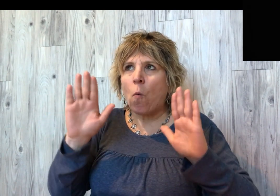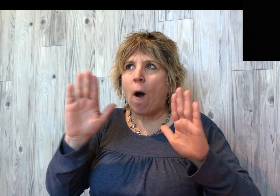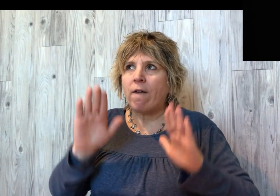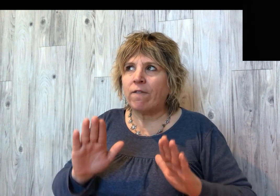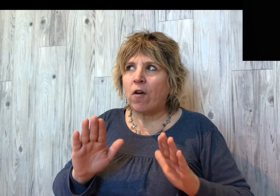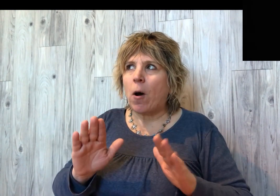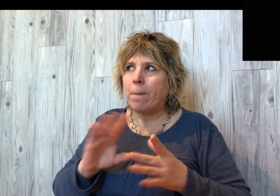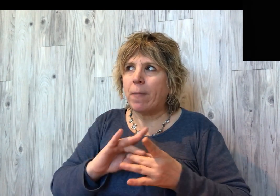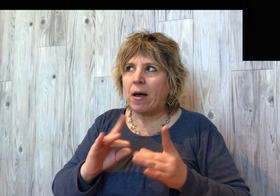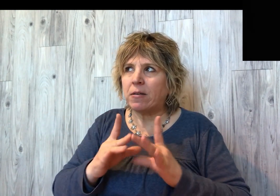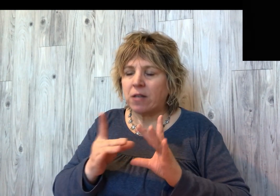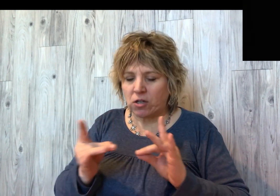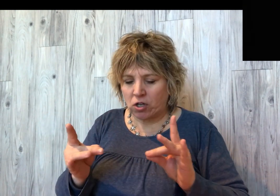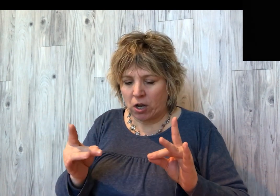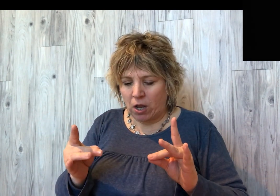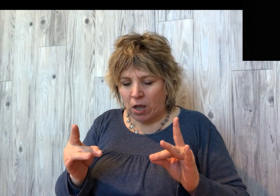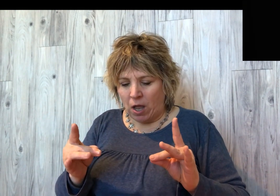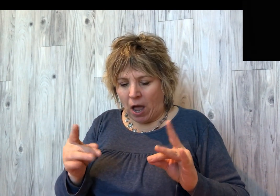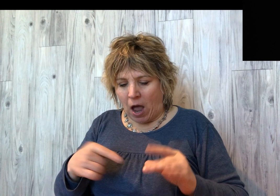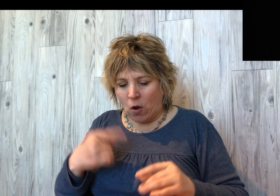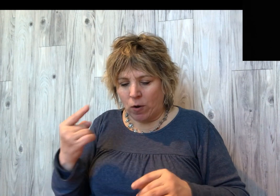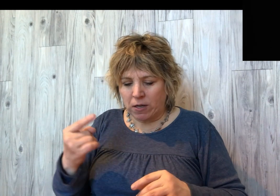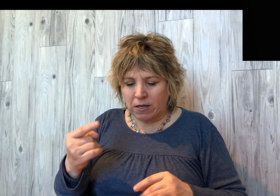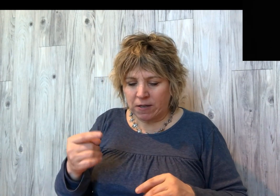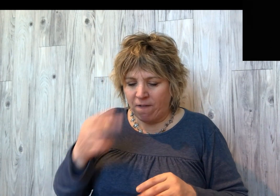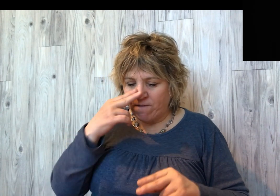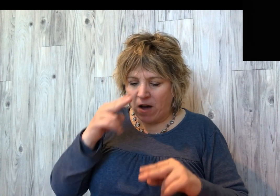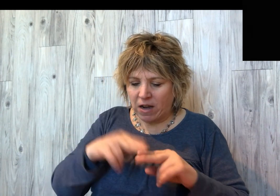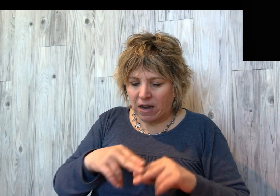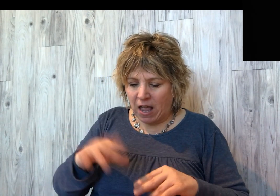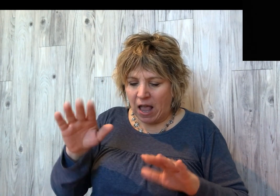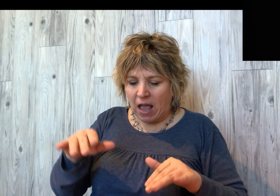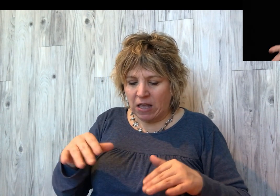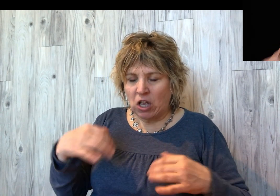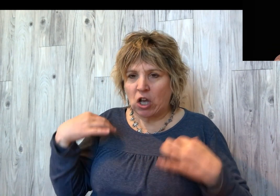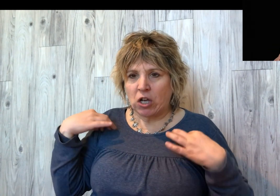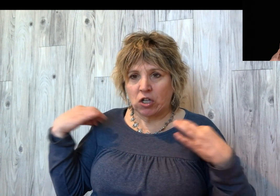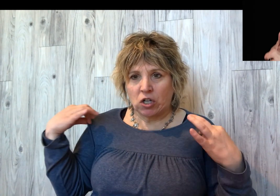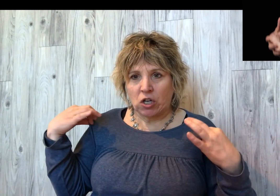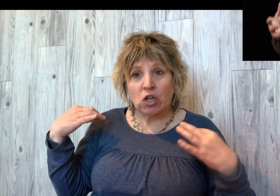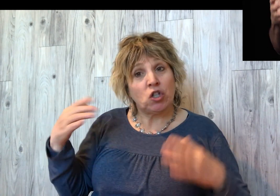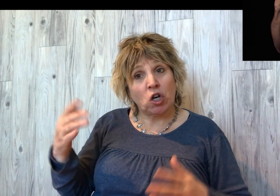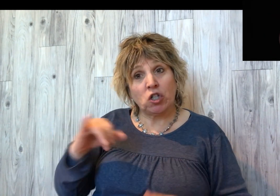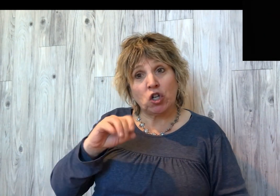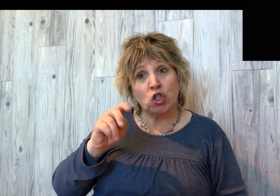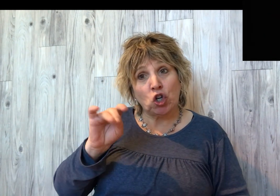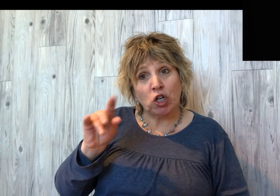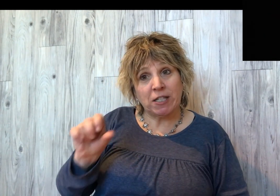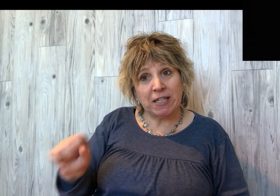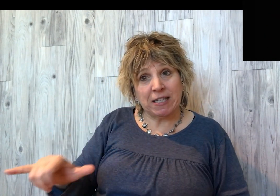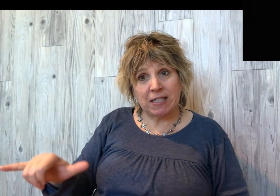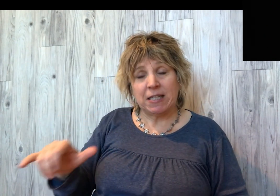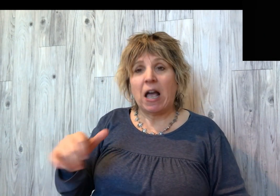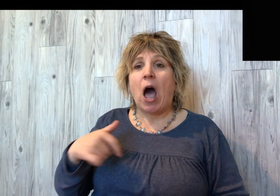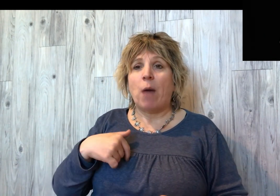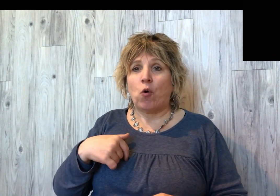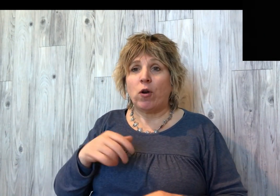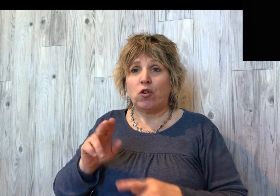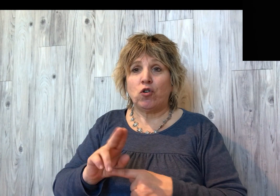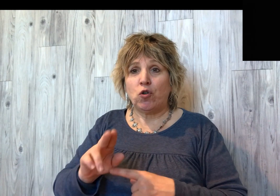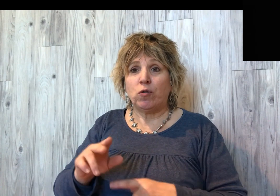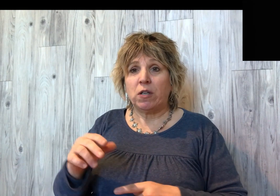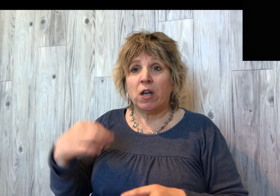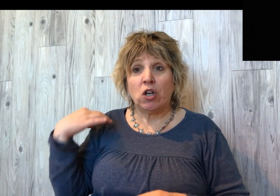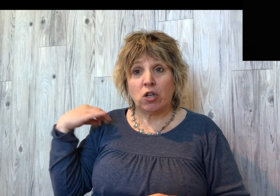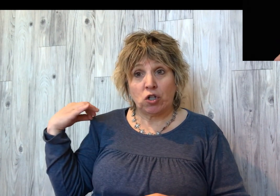great message. What was kind of fun though is right before the service, he called me and he goes, hey, do you have any jerseys? I'm gonna use jerseys.